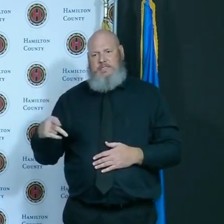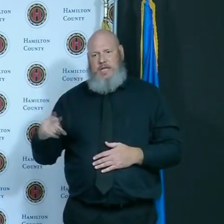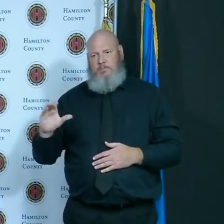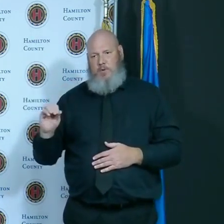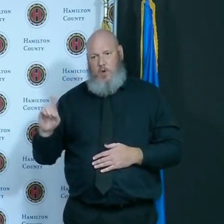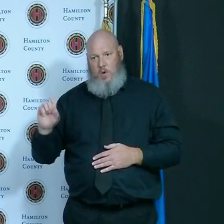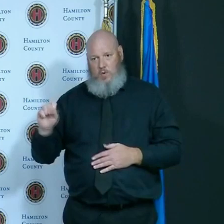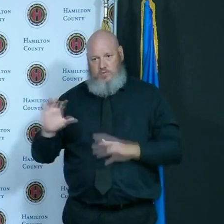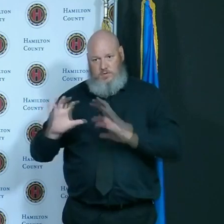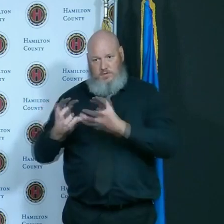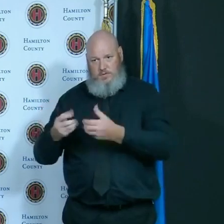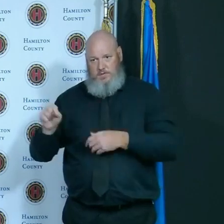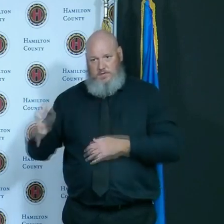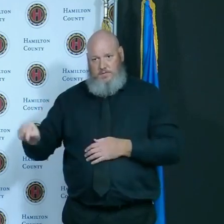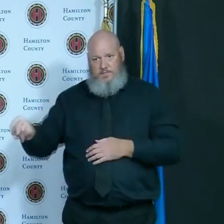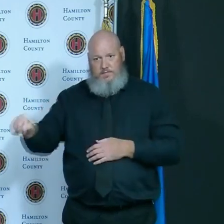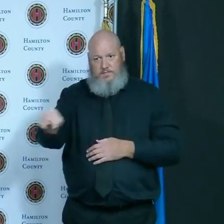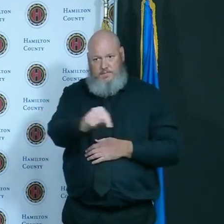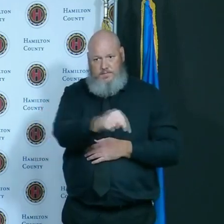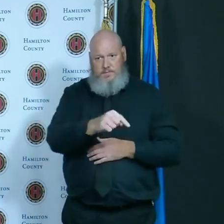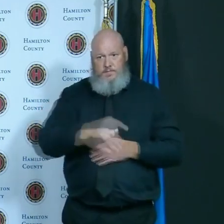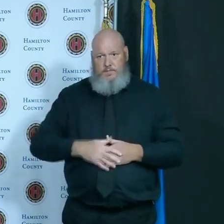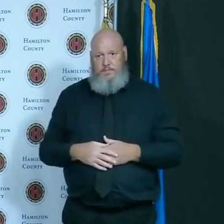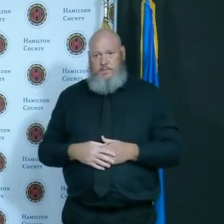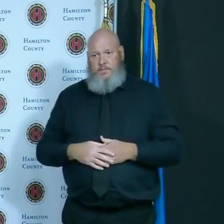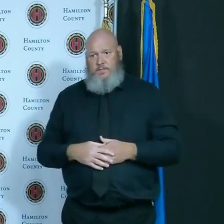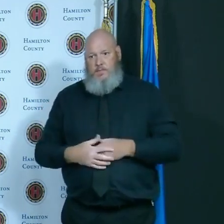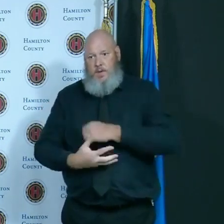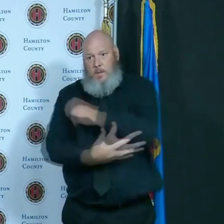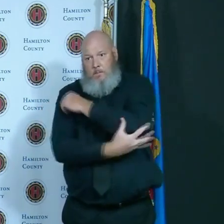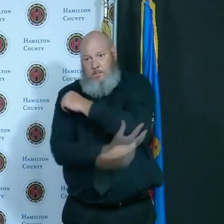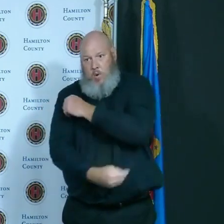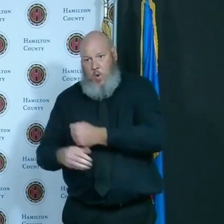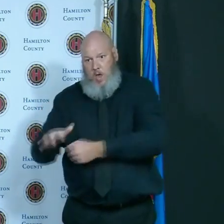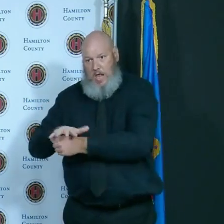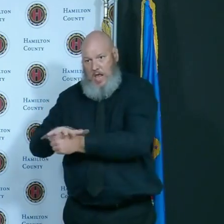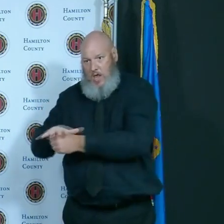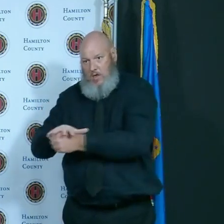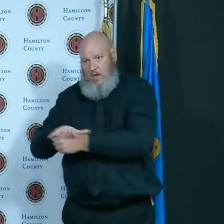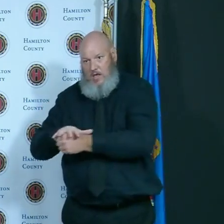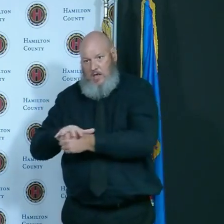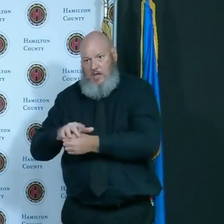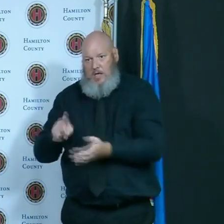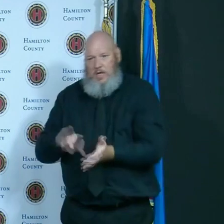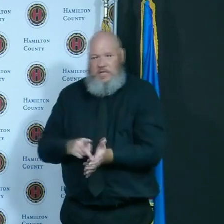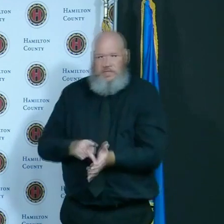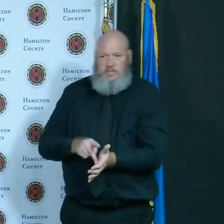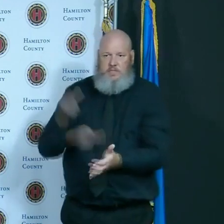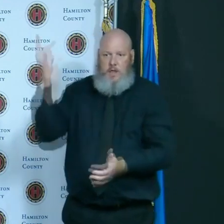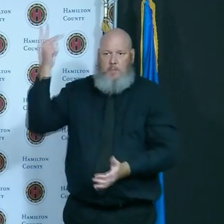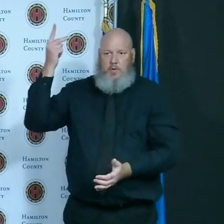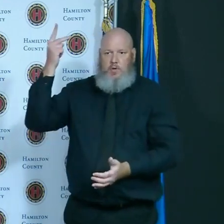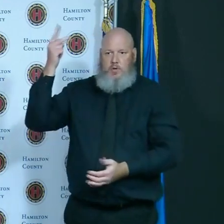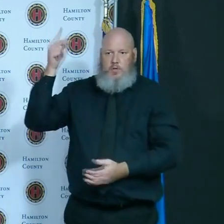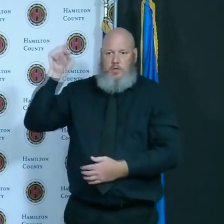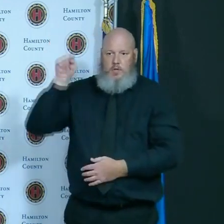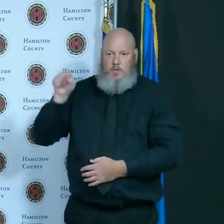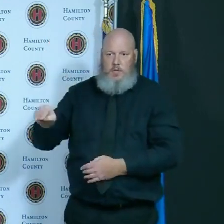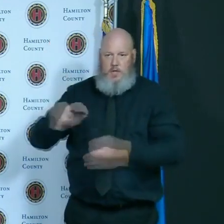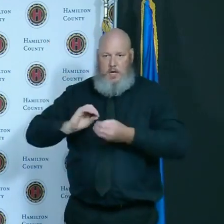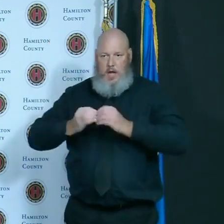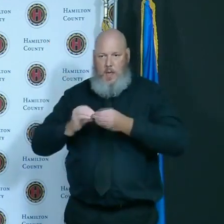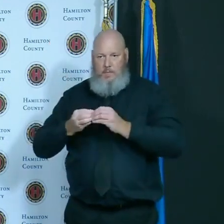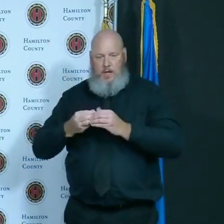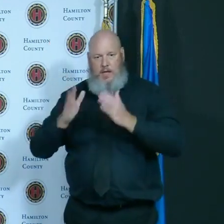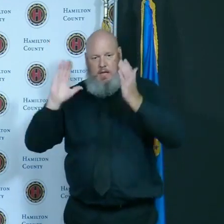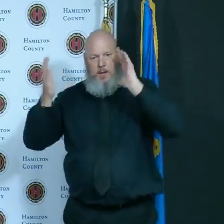than twice as high as the wealthiest zip codes. And in the most non-white populated zip codes, the case